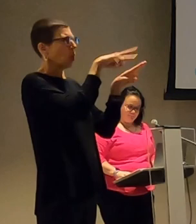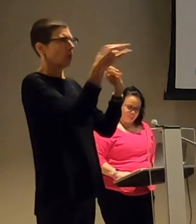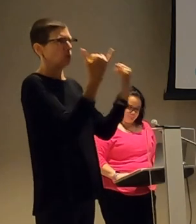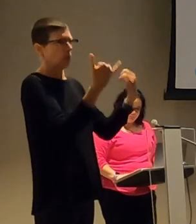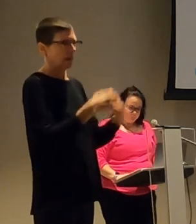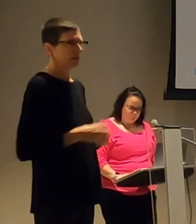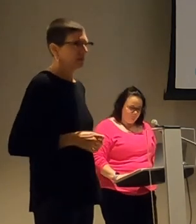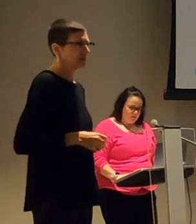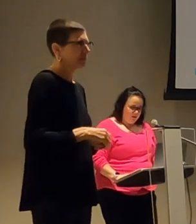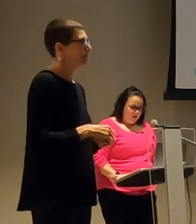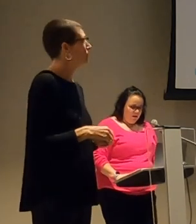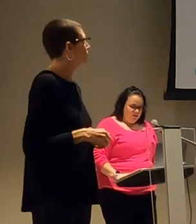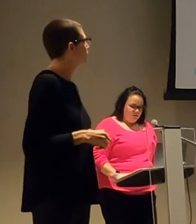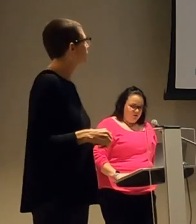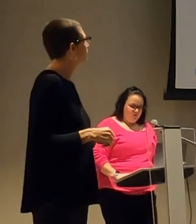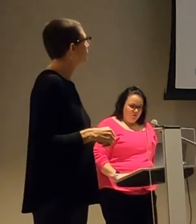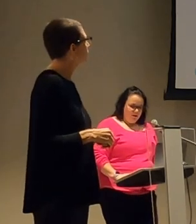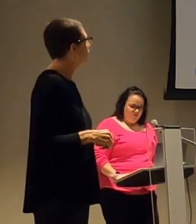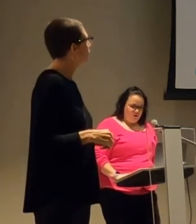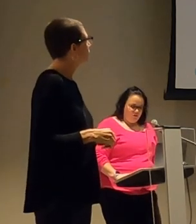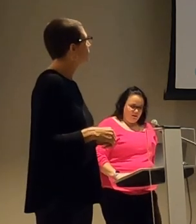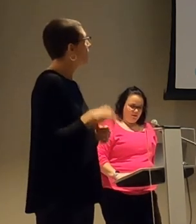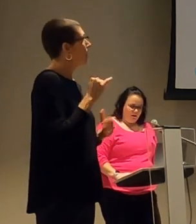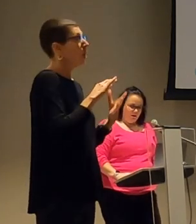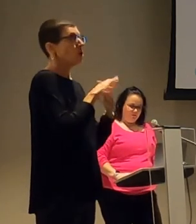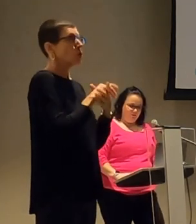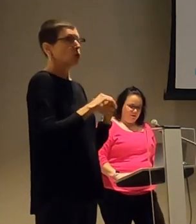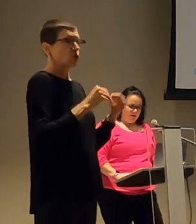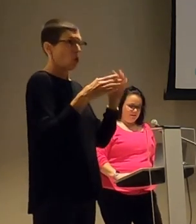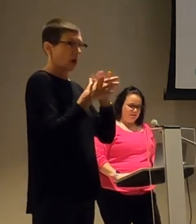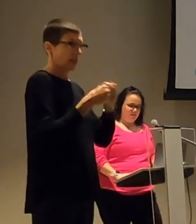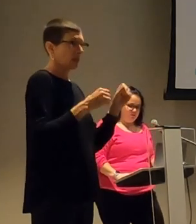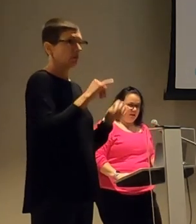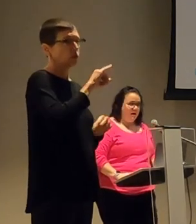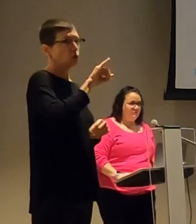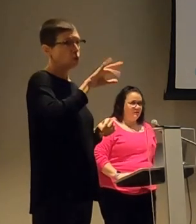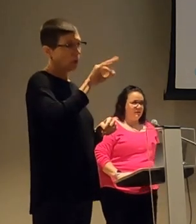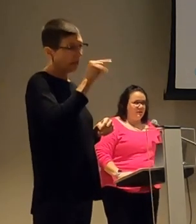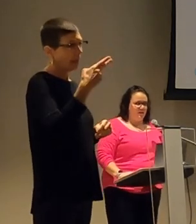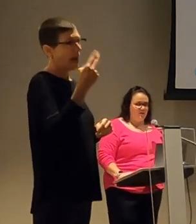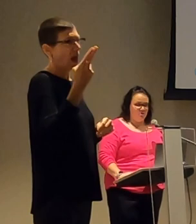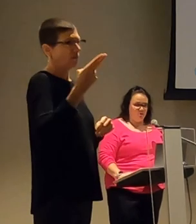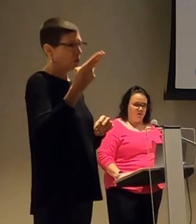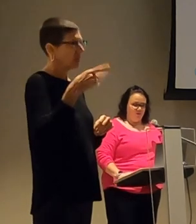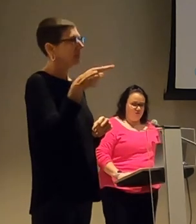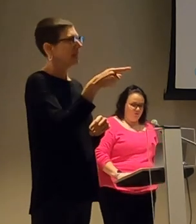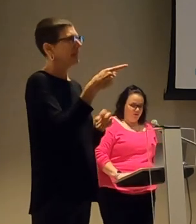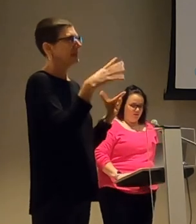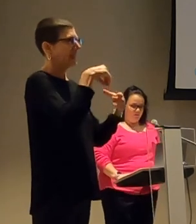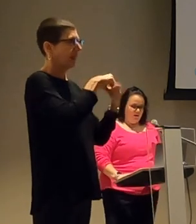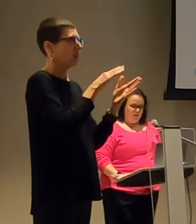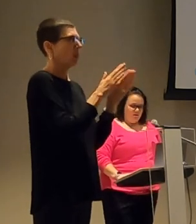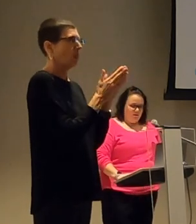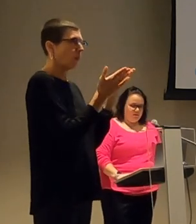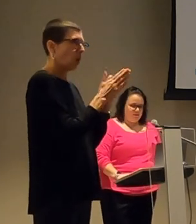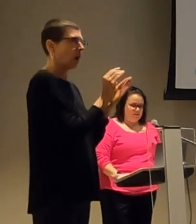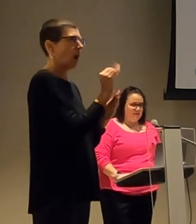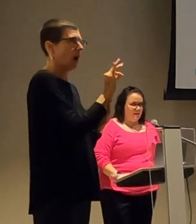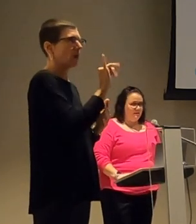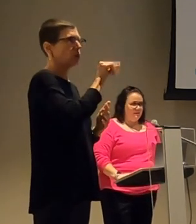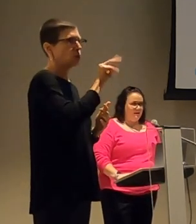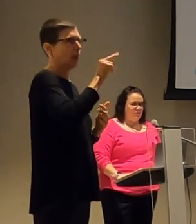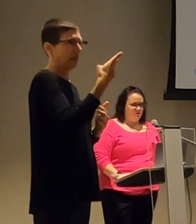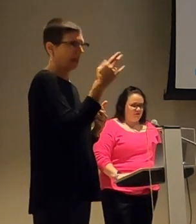today. So the story of Judith and Holofernes is recounted in the Book of Judith. This